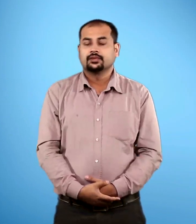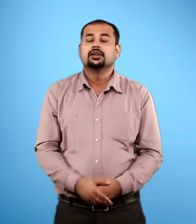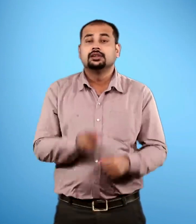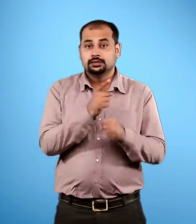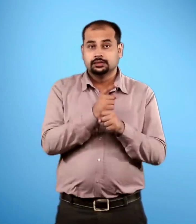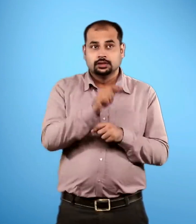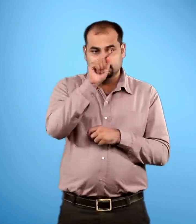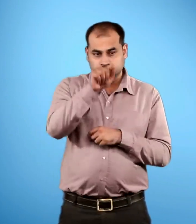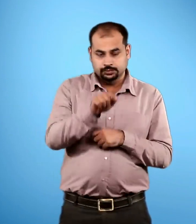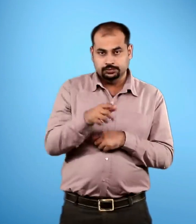For the teacher.